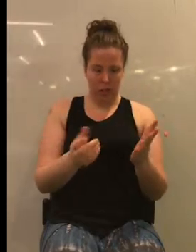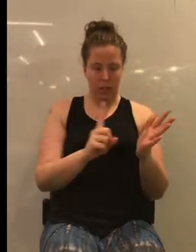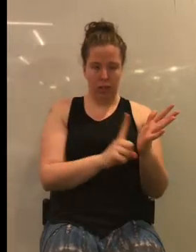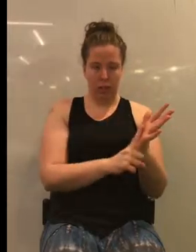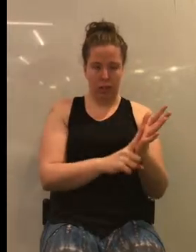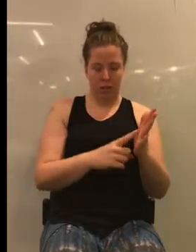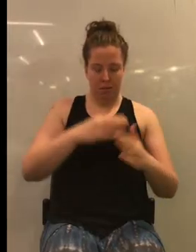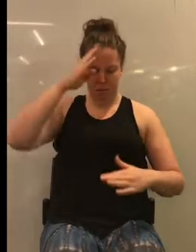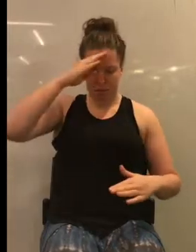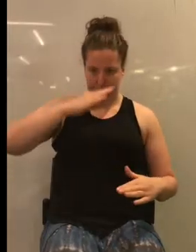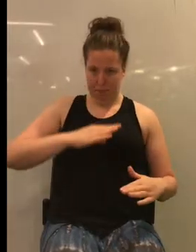location,